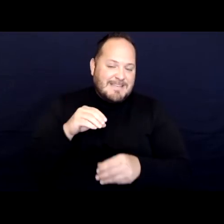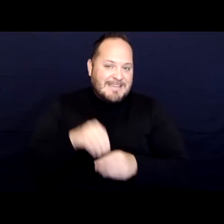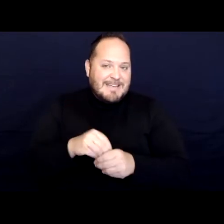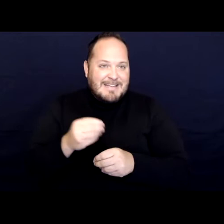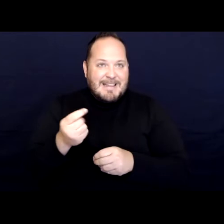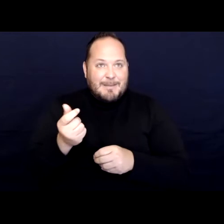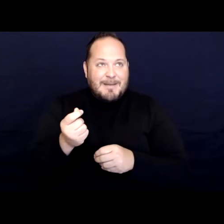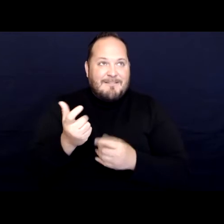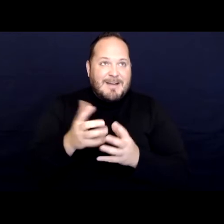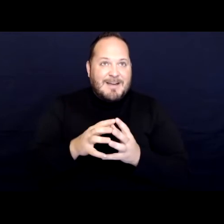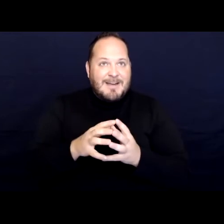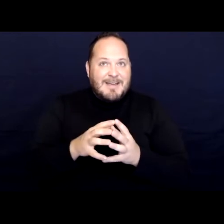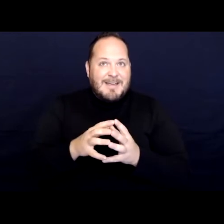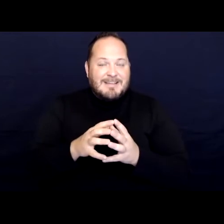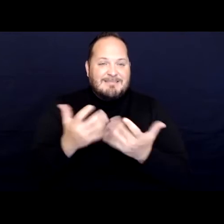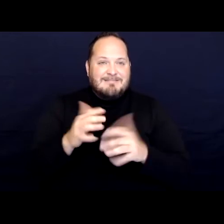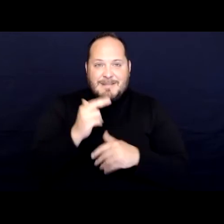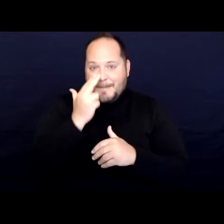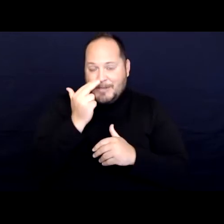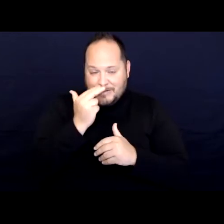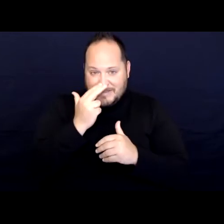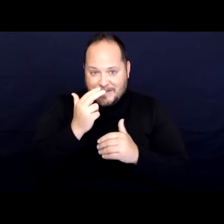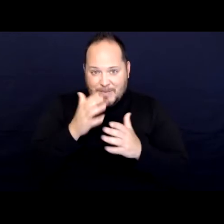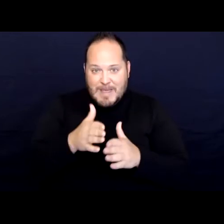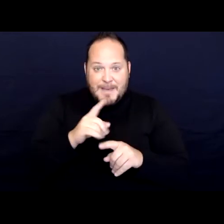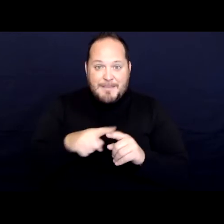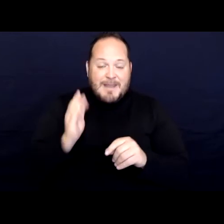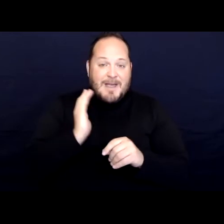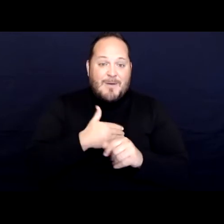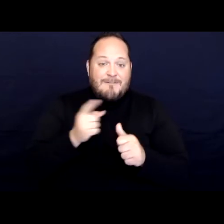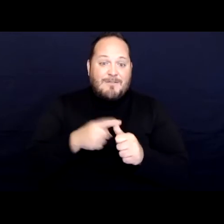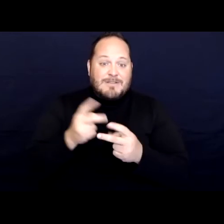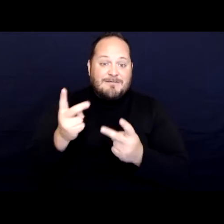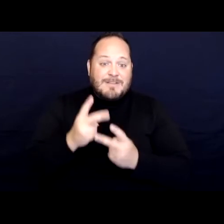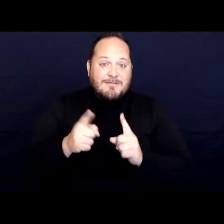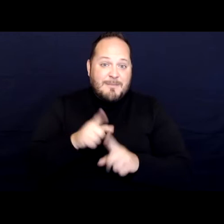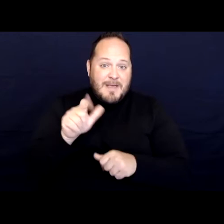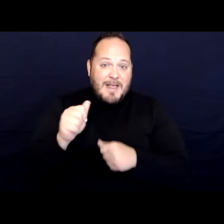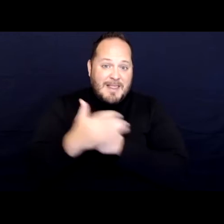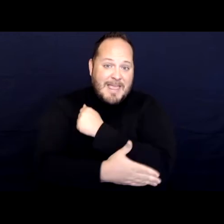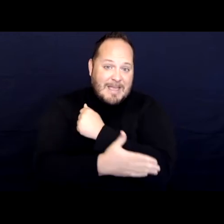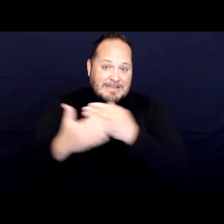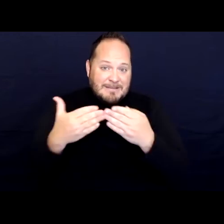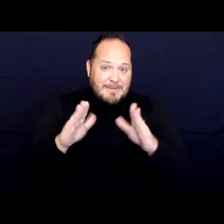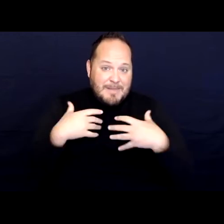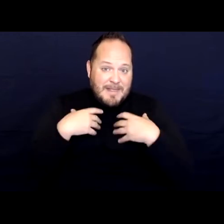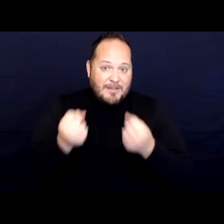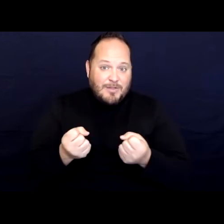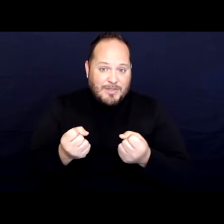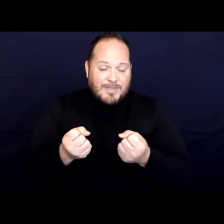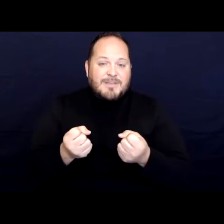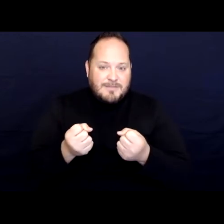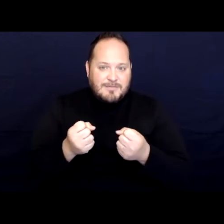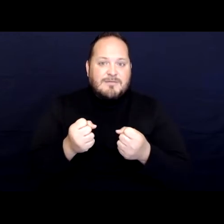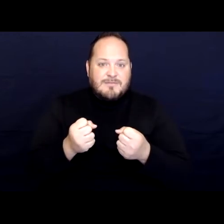of amusing way, but we had our first visit from LA County Public Health in the